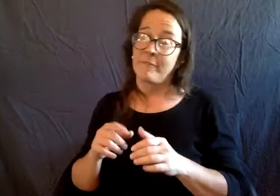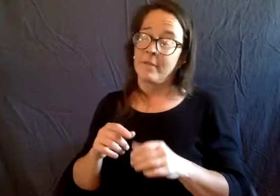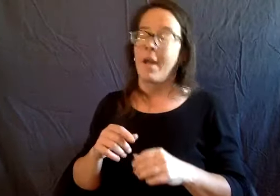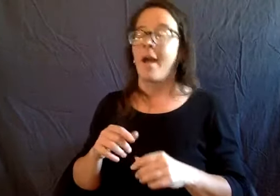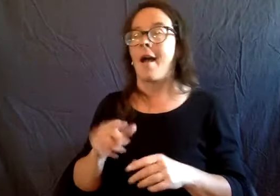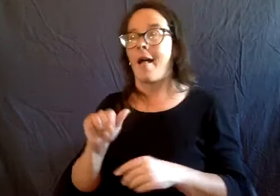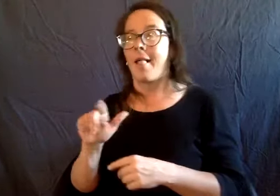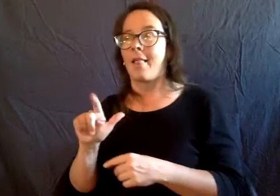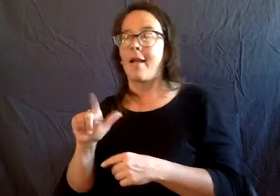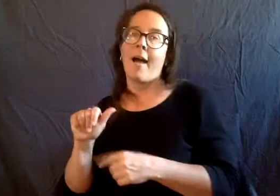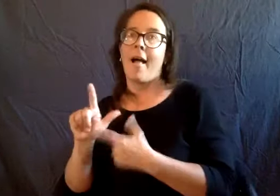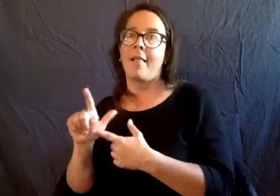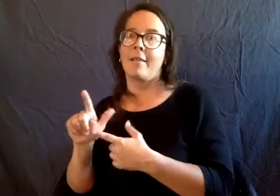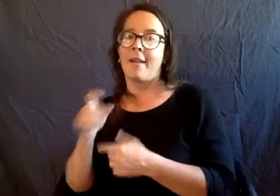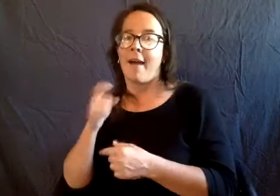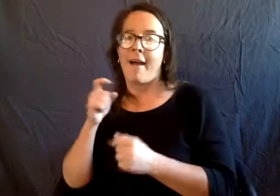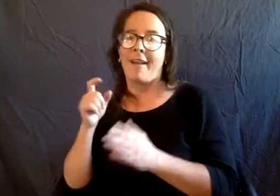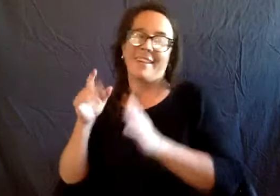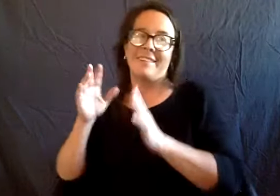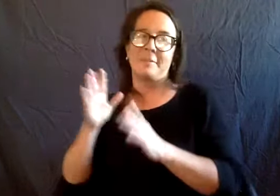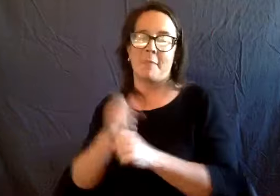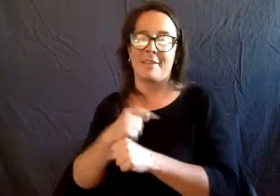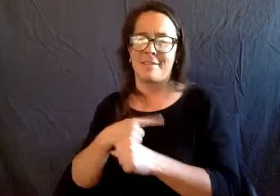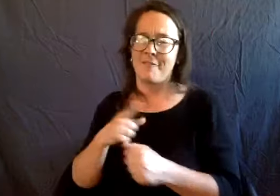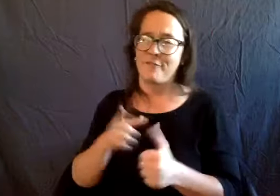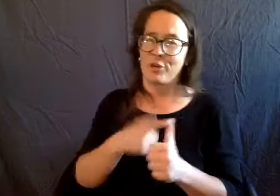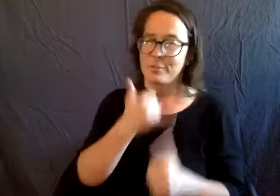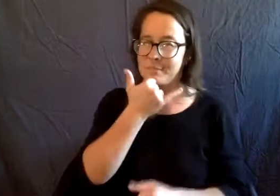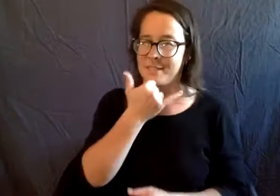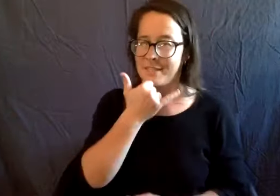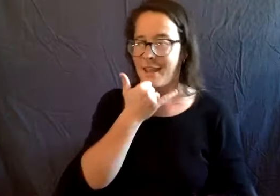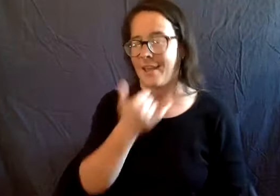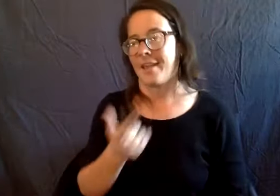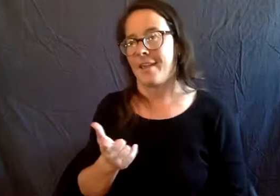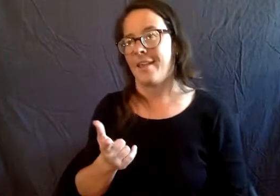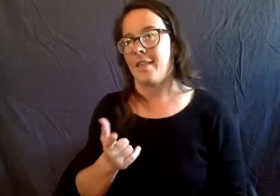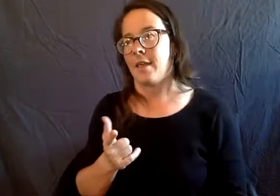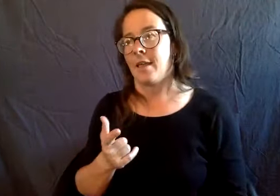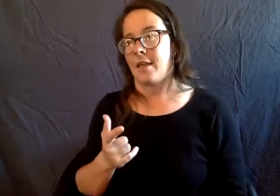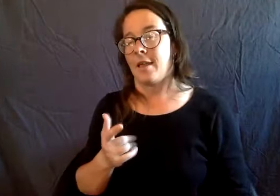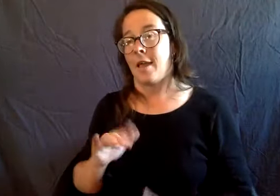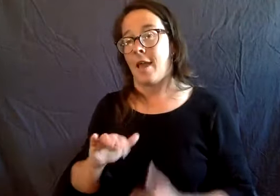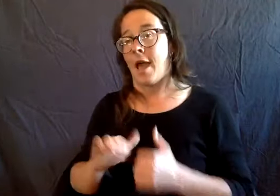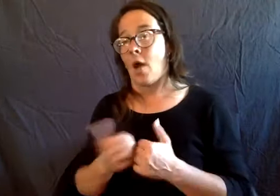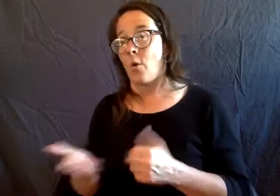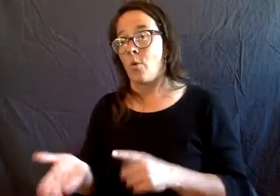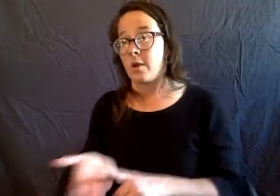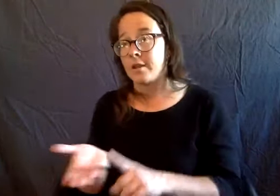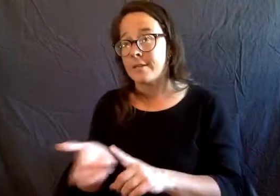And I proceeded to tell them all how to get their family member into treatment